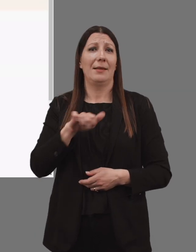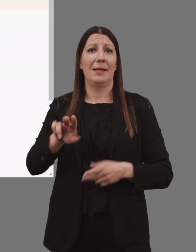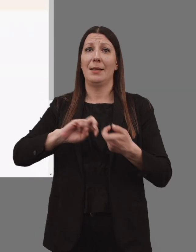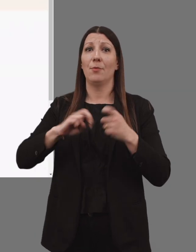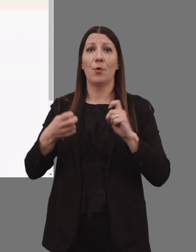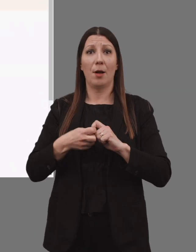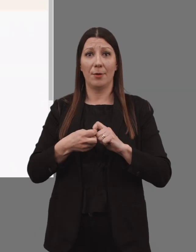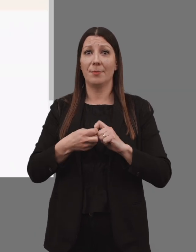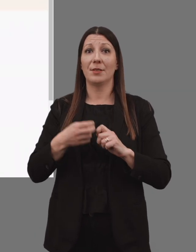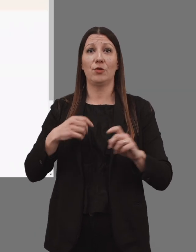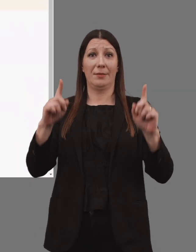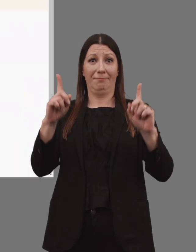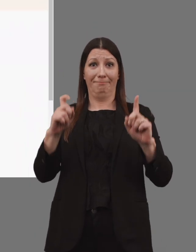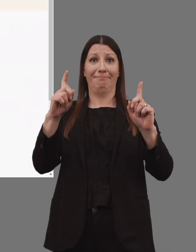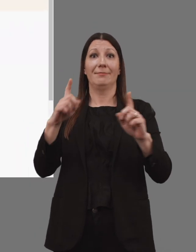send us an email,